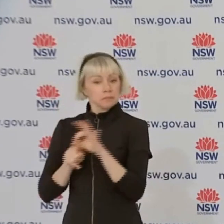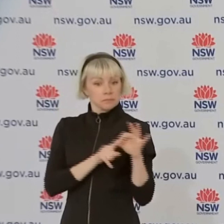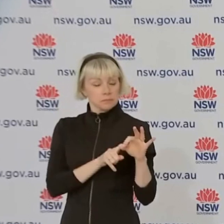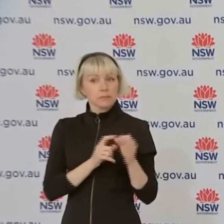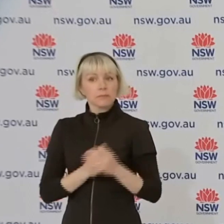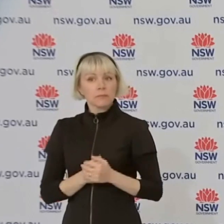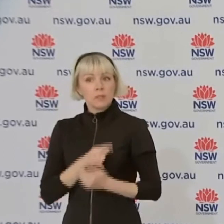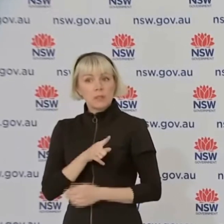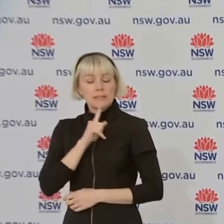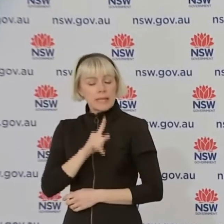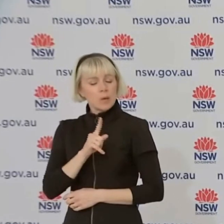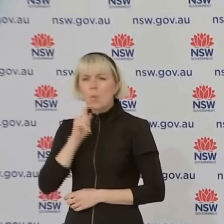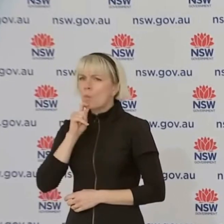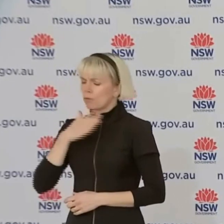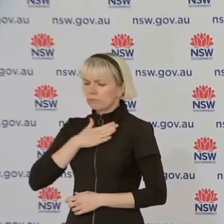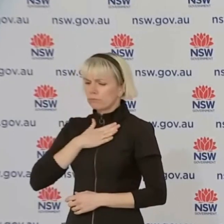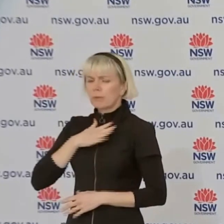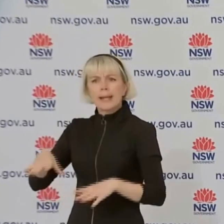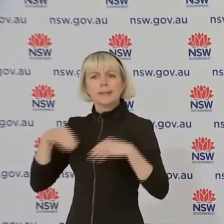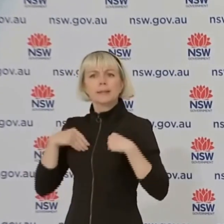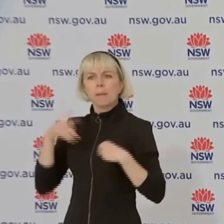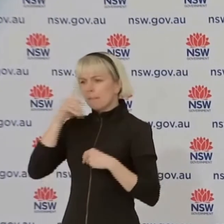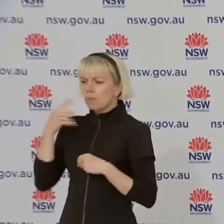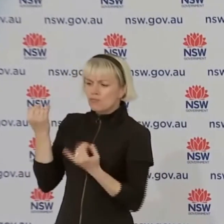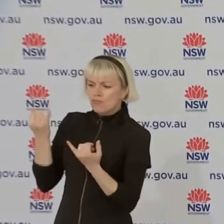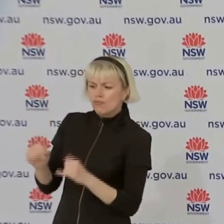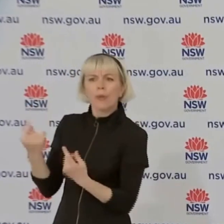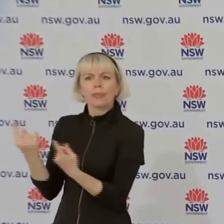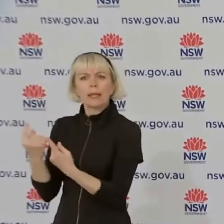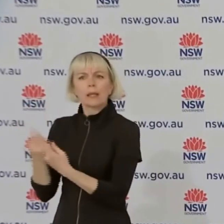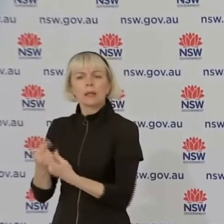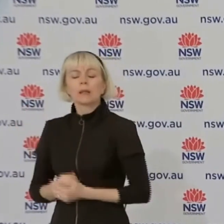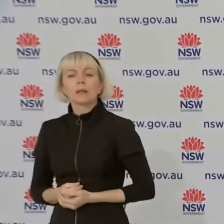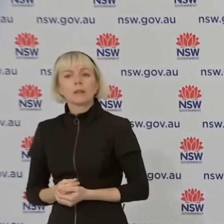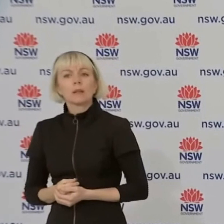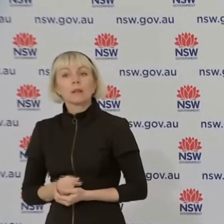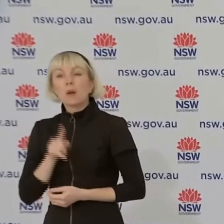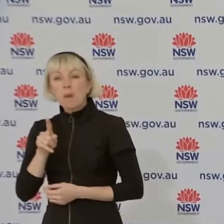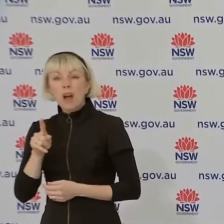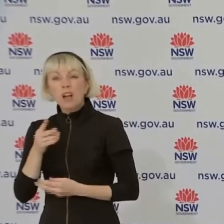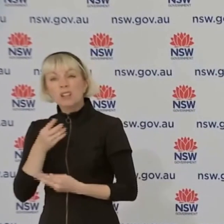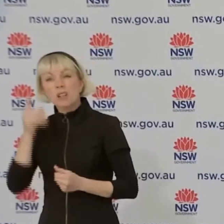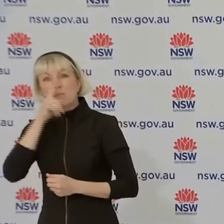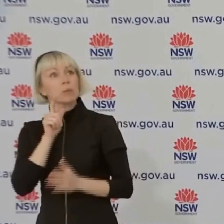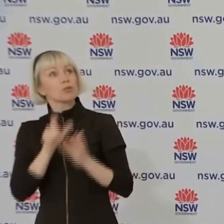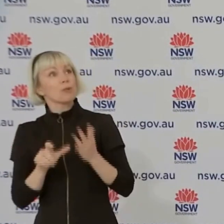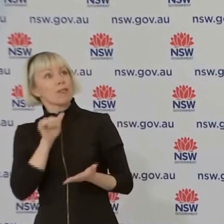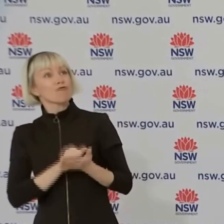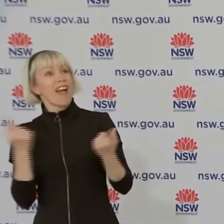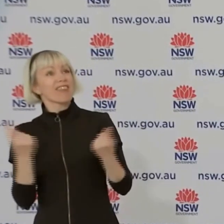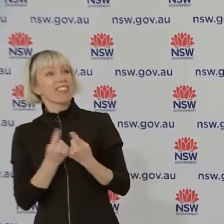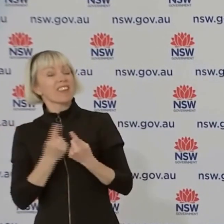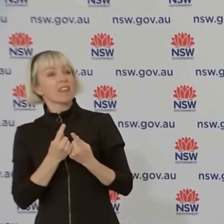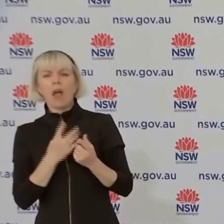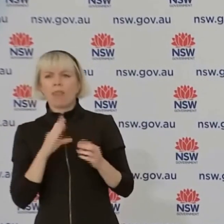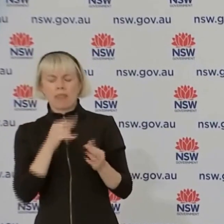thing, but we're hearing examples of people who say they weren't doing the wrong thing and they're still copping fines. The gentleman we spoke to was flying a kite and he got a